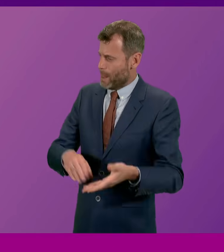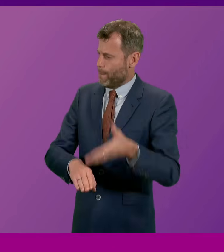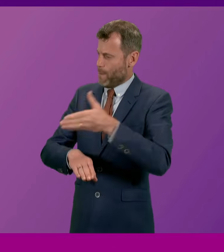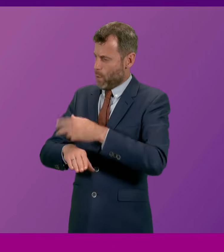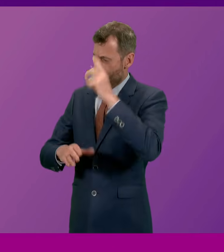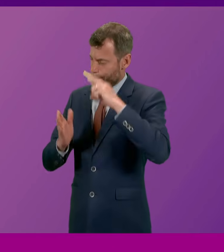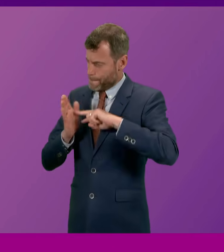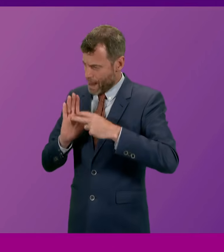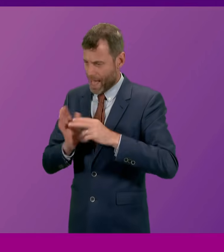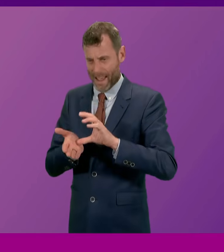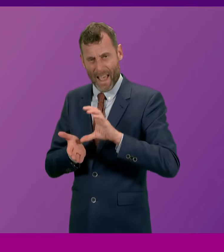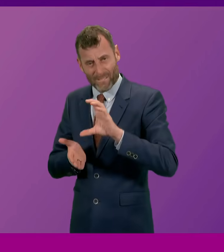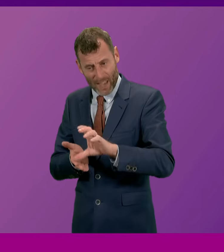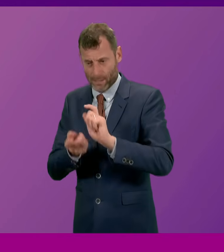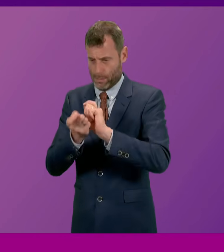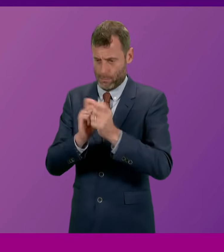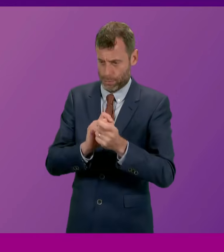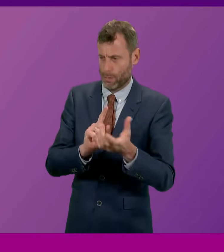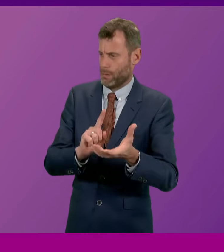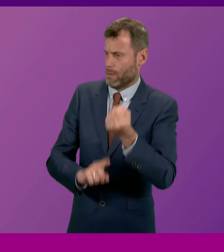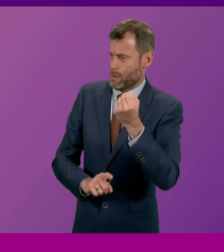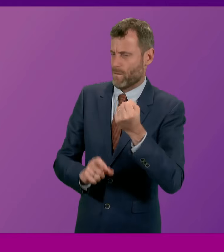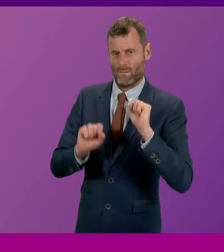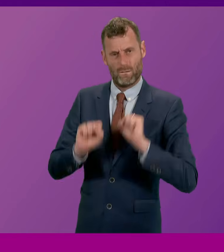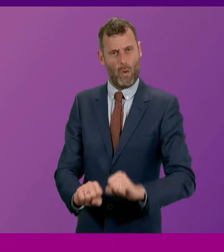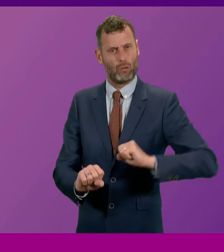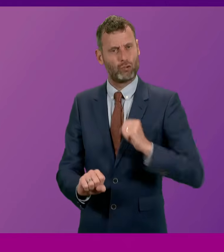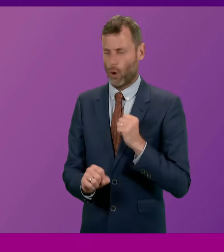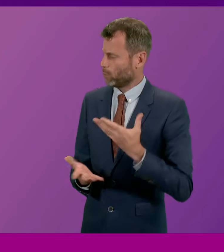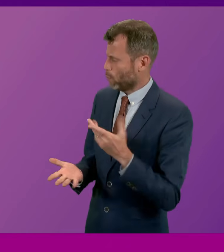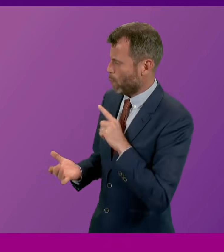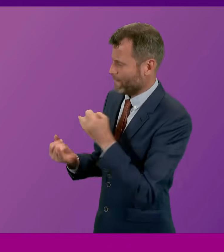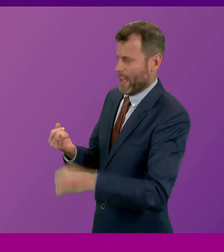invest or deliver standing up for Scotland? First Minister.